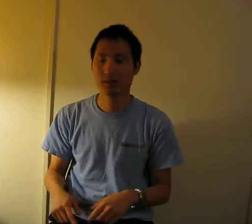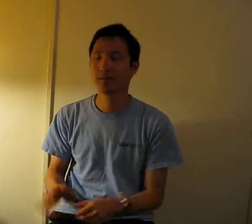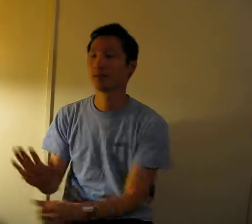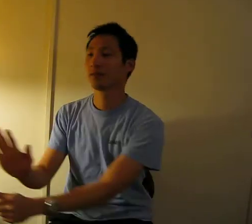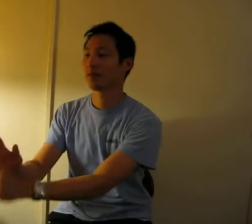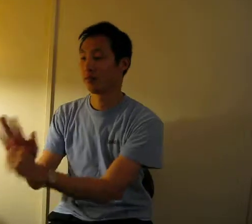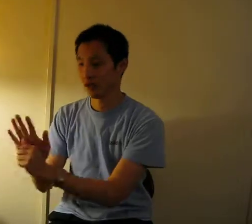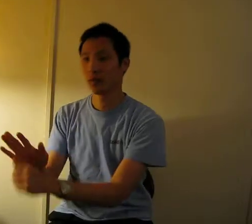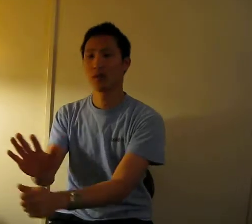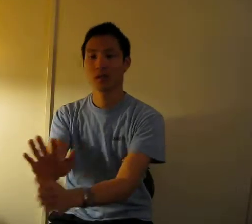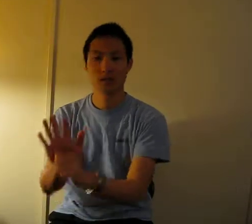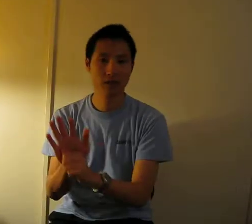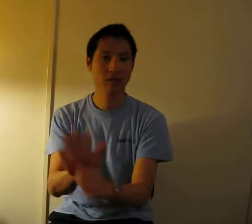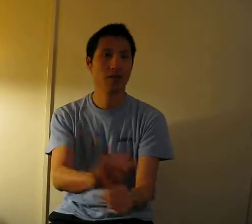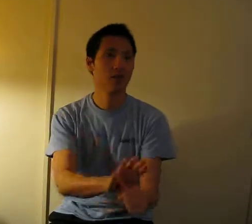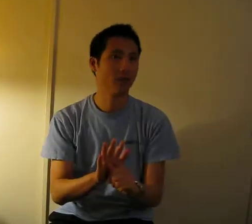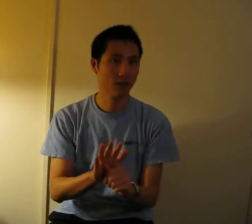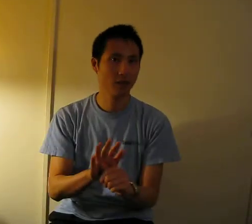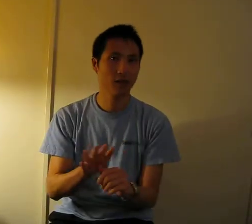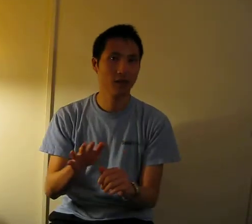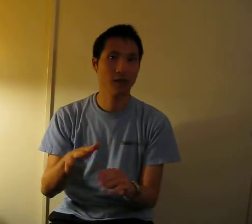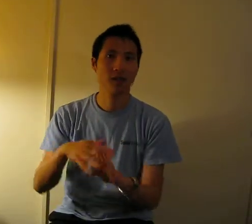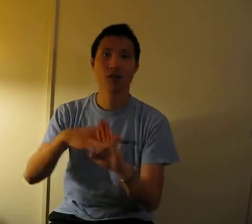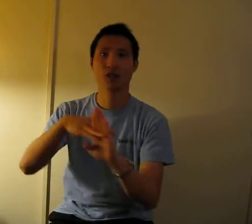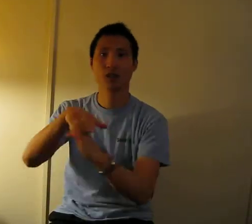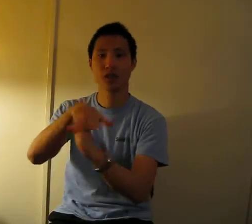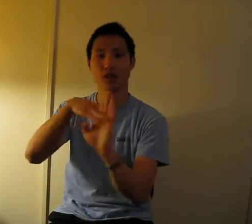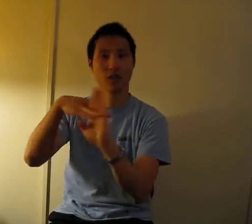happen is that you're going to attract a bunch of sharks.